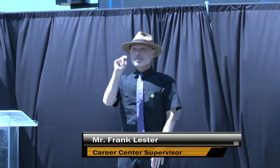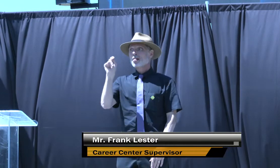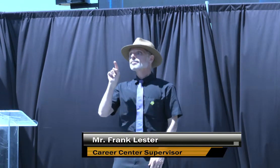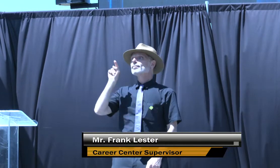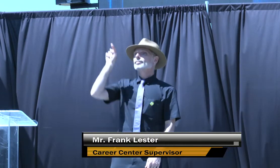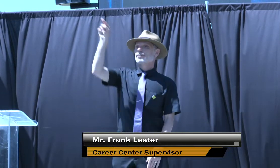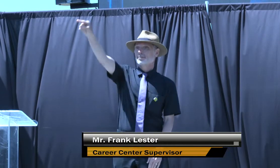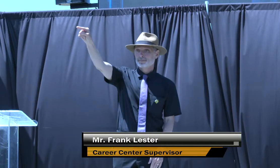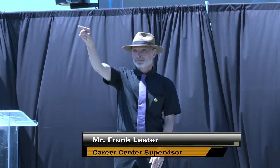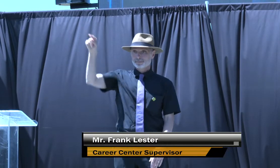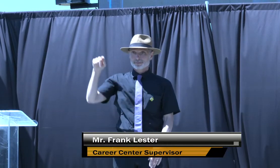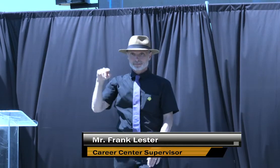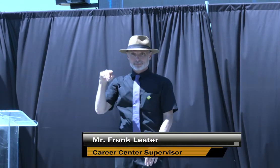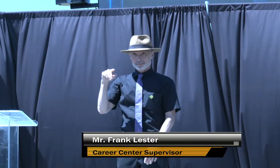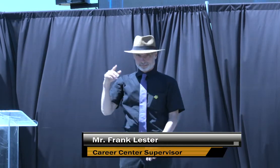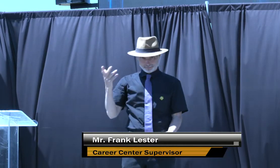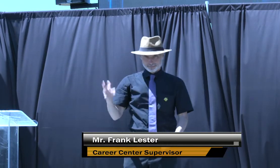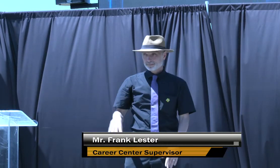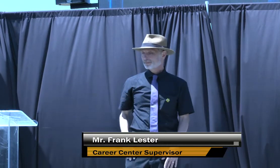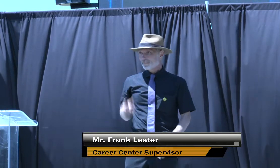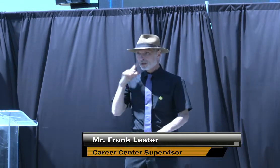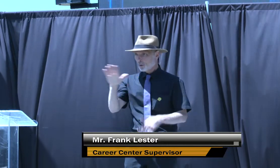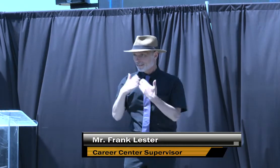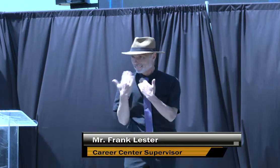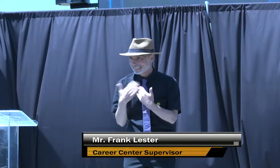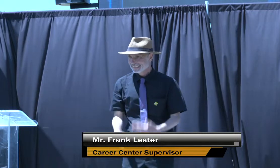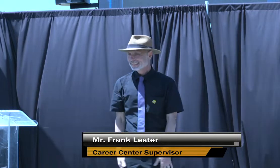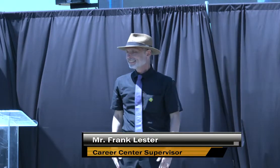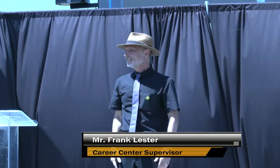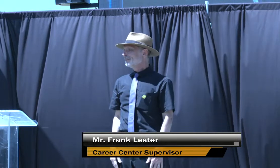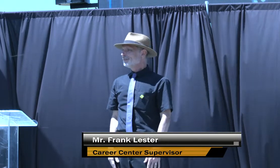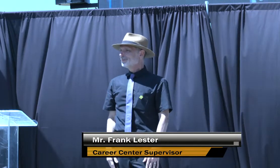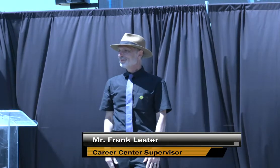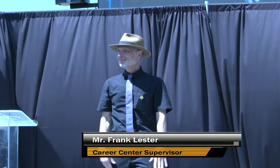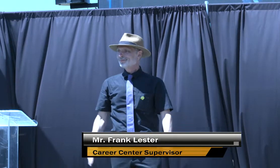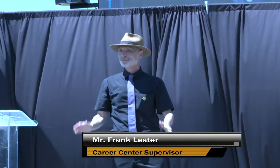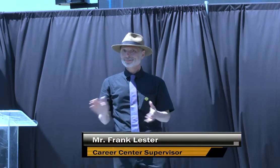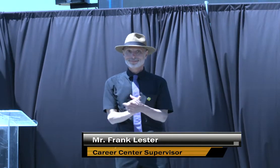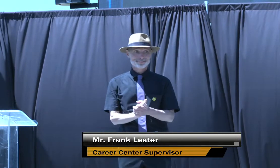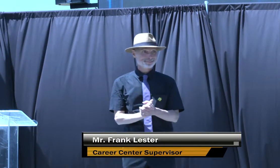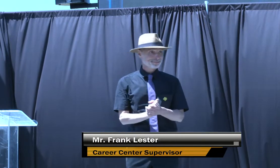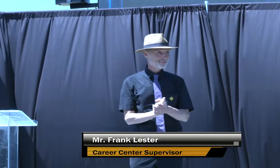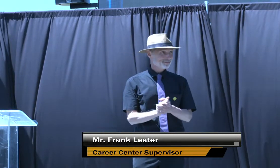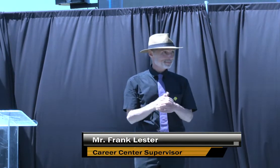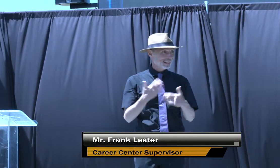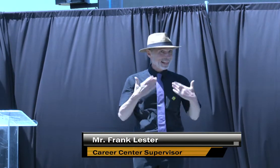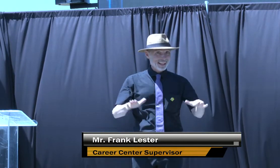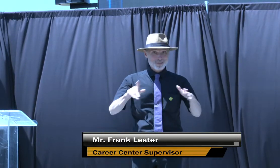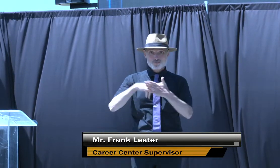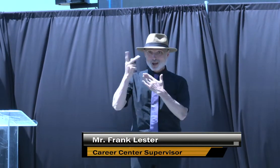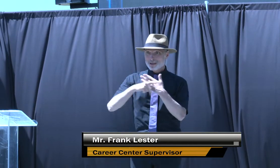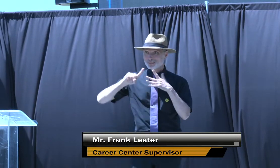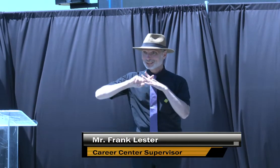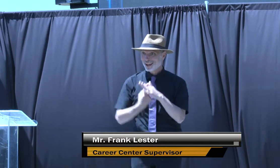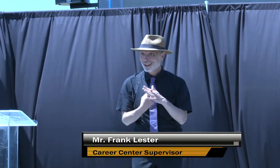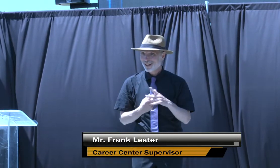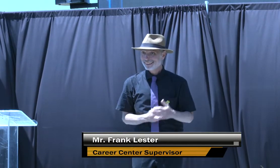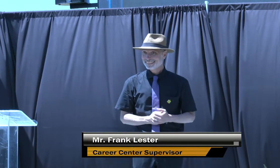here. Bathrooms are in the back, and you can use at your convenience. And we'll let